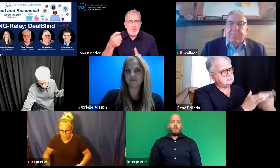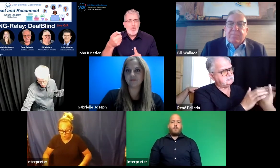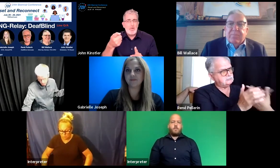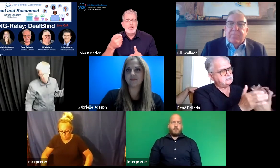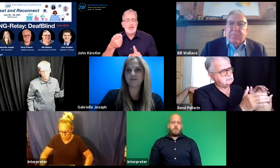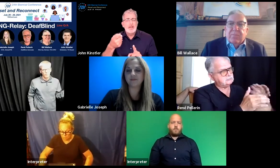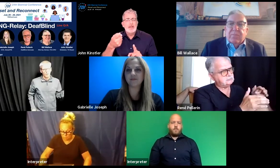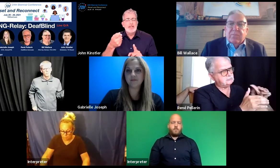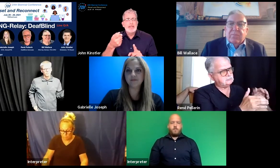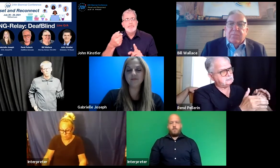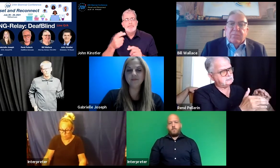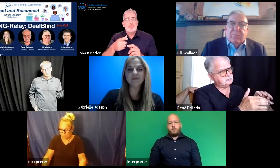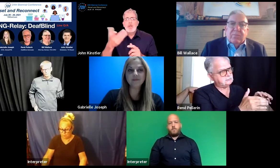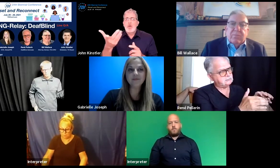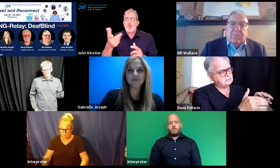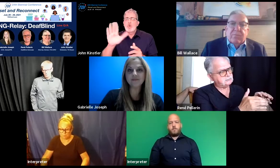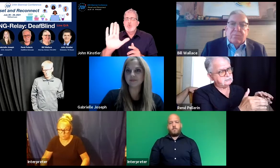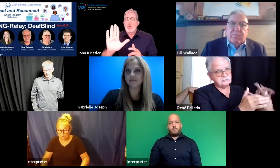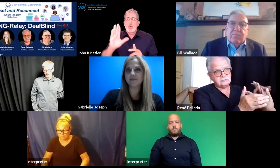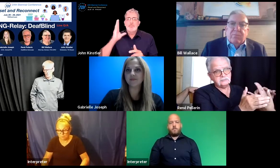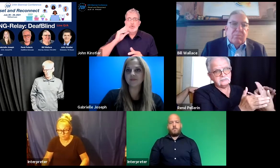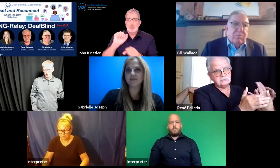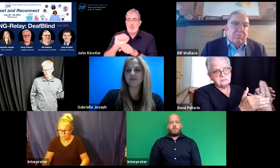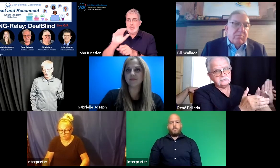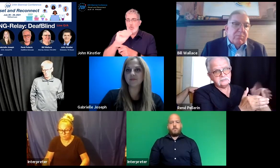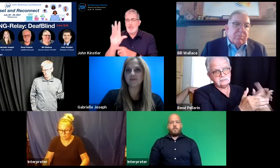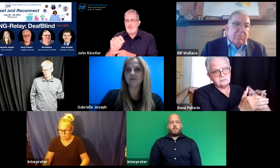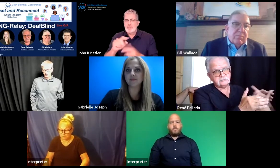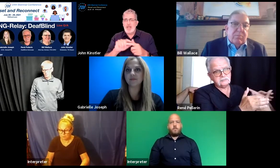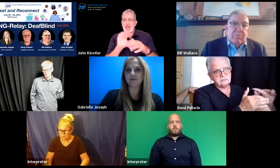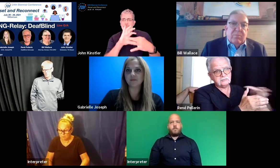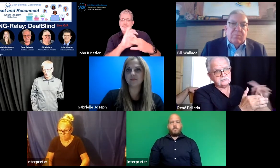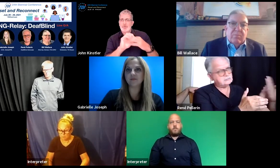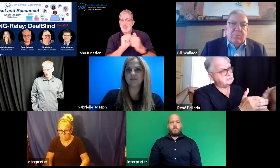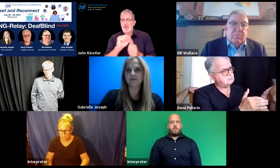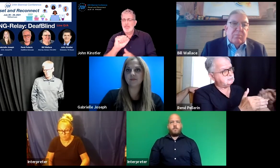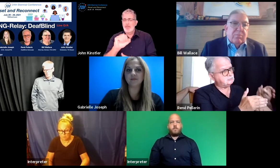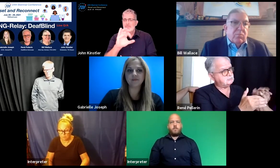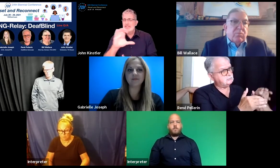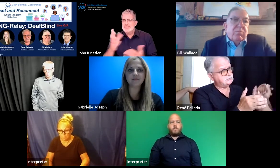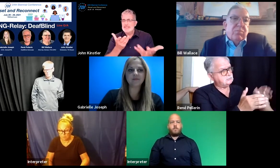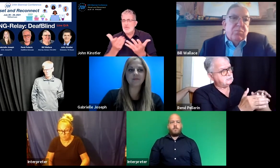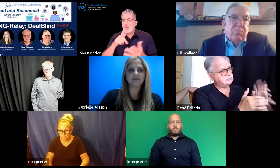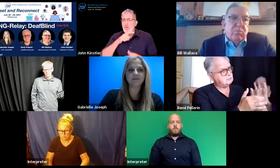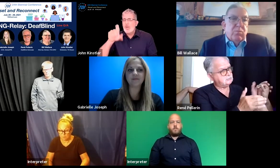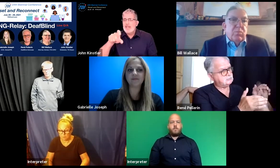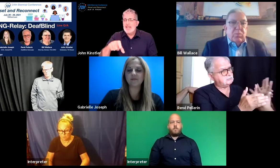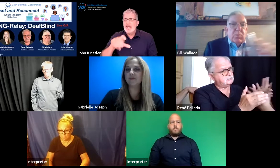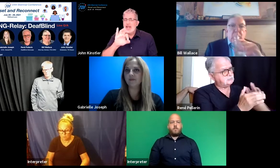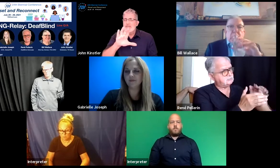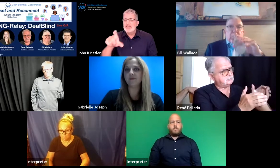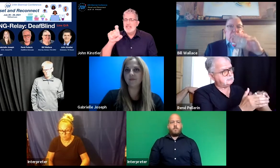Okay. Gabrielle, do you want to expand a little bit on that as far as what your experiences have been with working